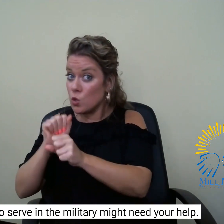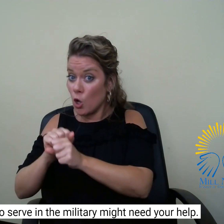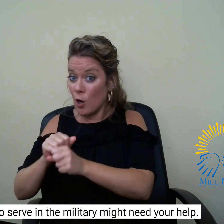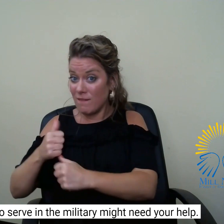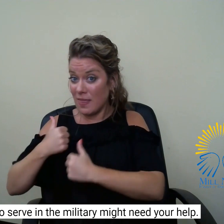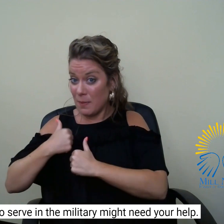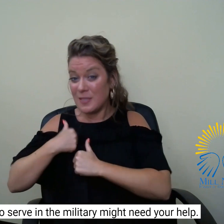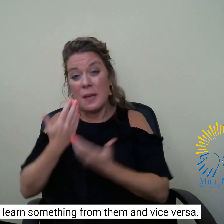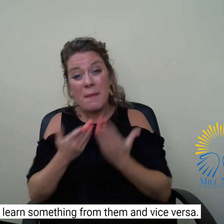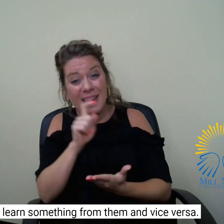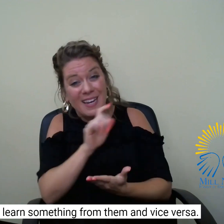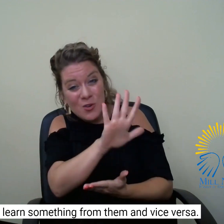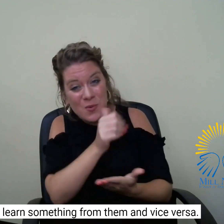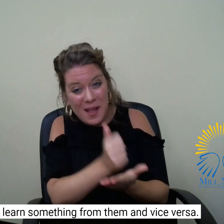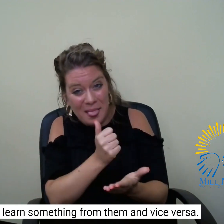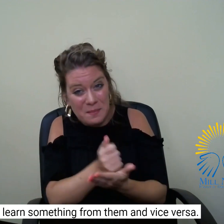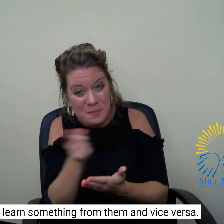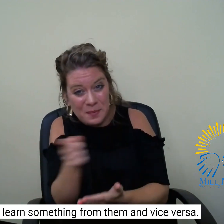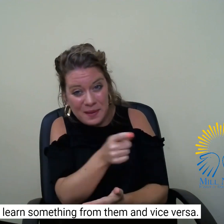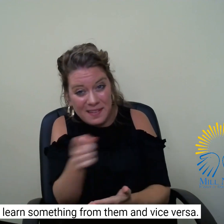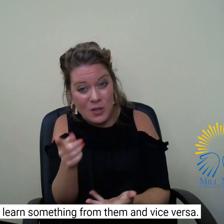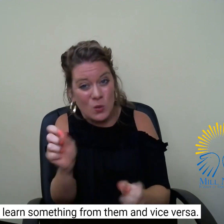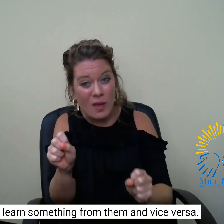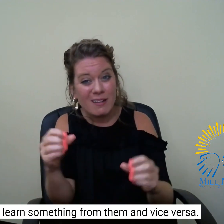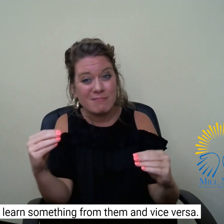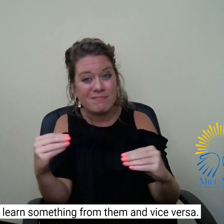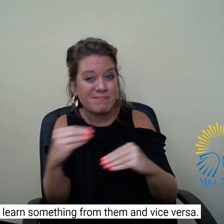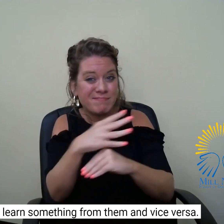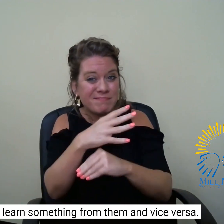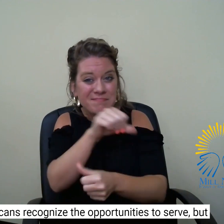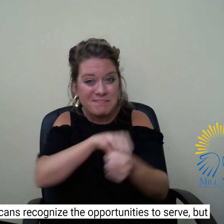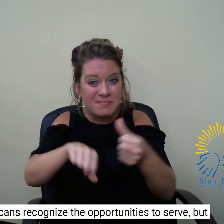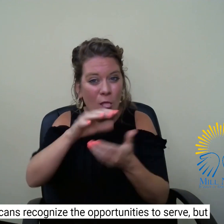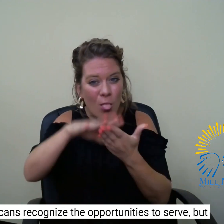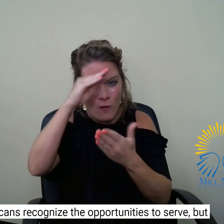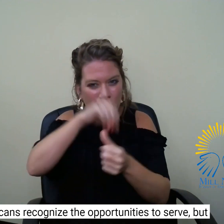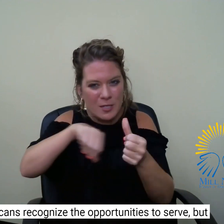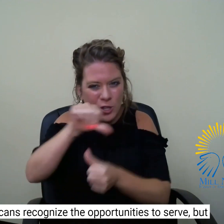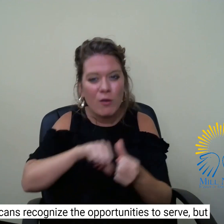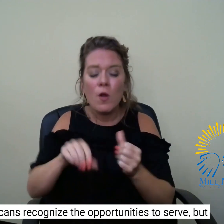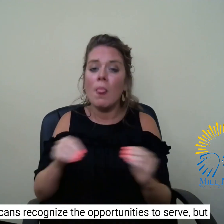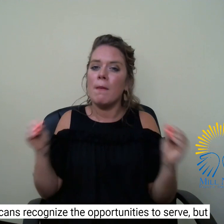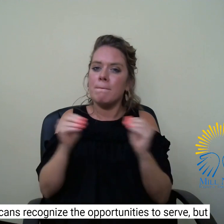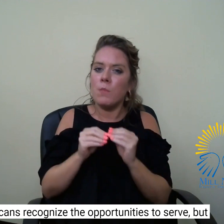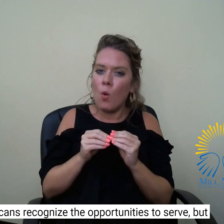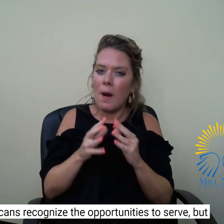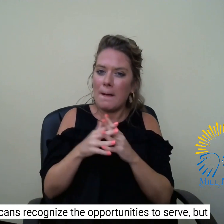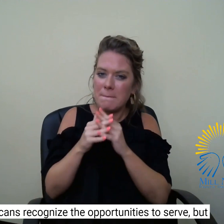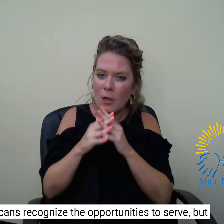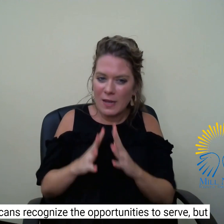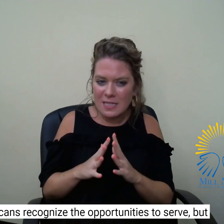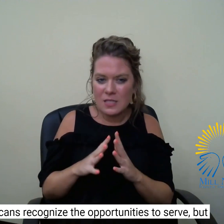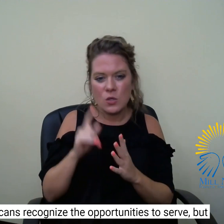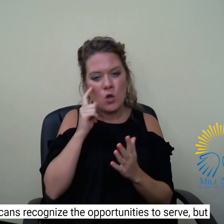your help, and you might learn something from them and vice versa. The more Americans recognize the opportunities to serve, but